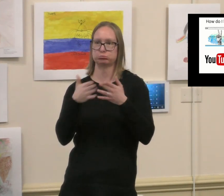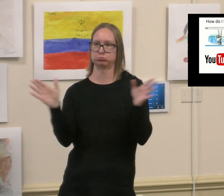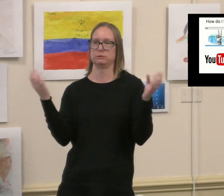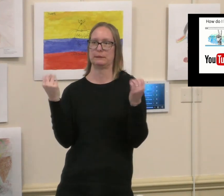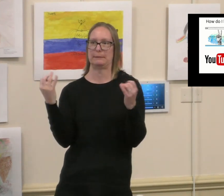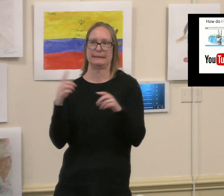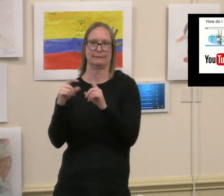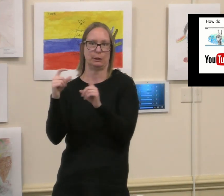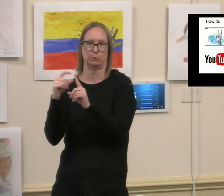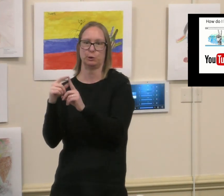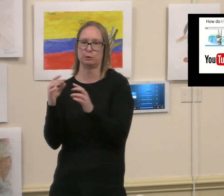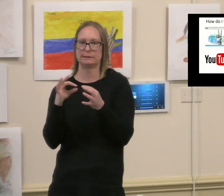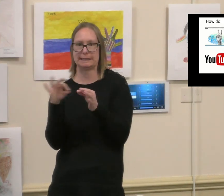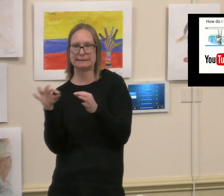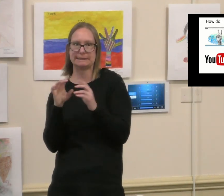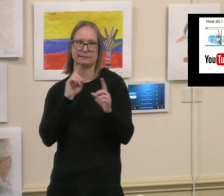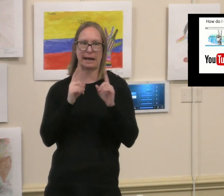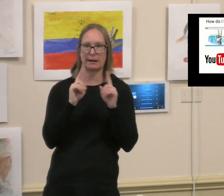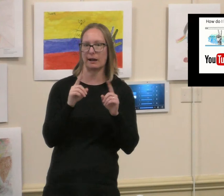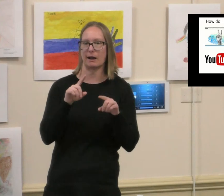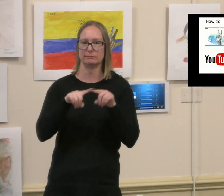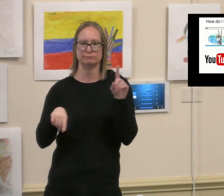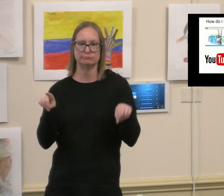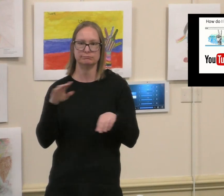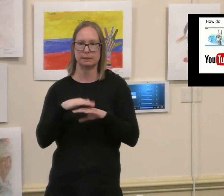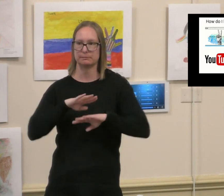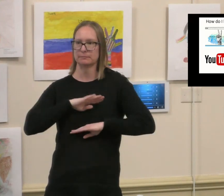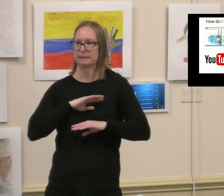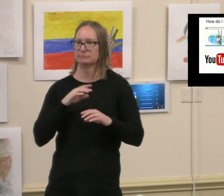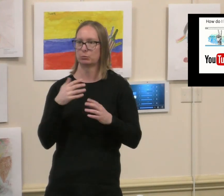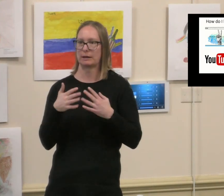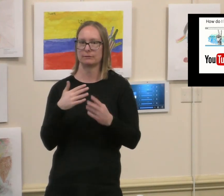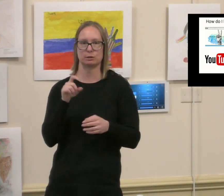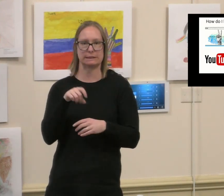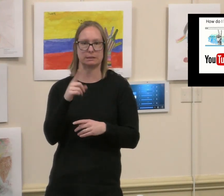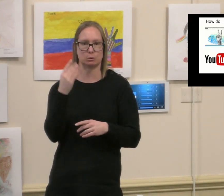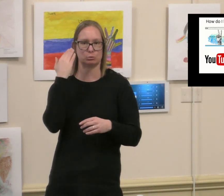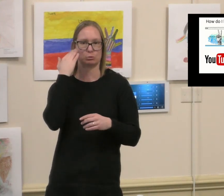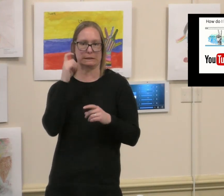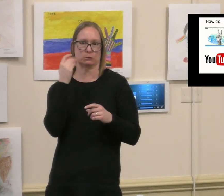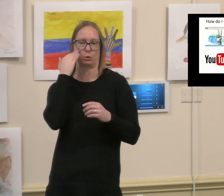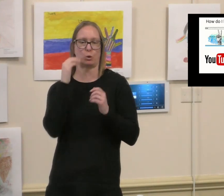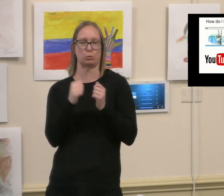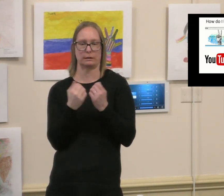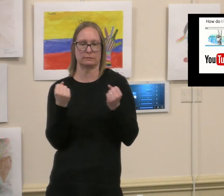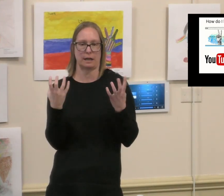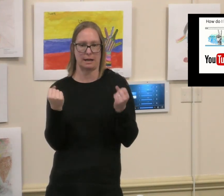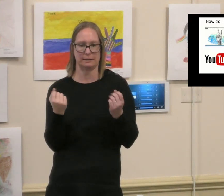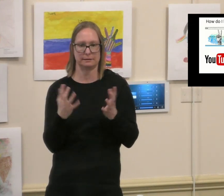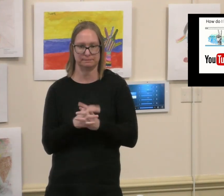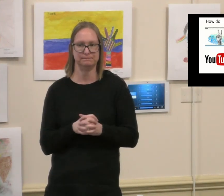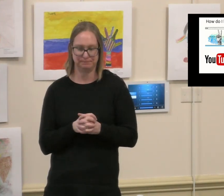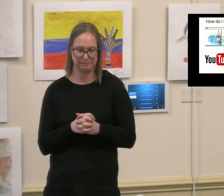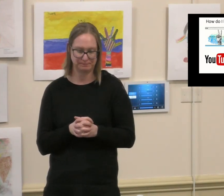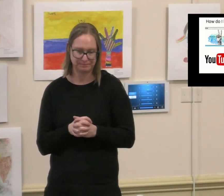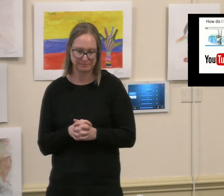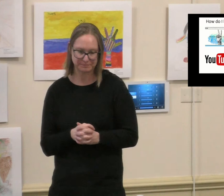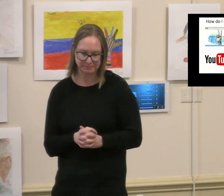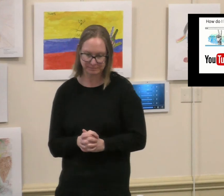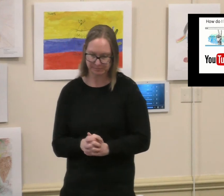of content, and other people just want to know a variety of words and sentences to meet their need of what they are